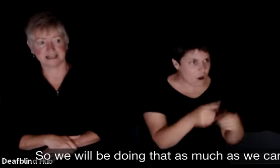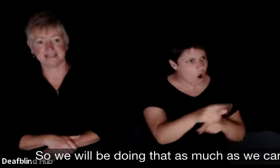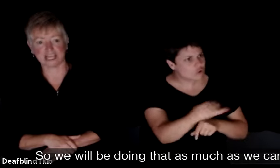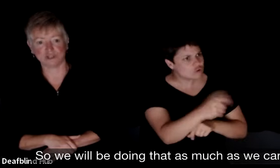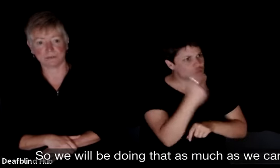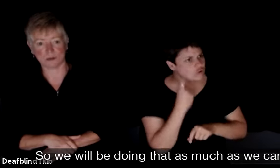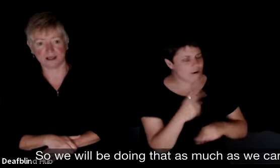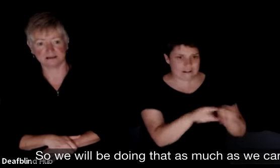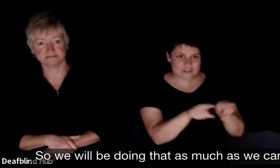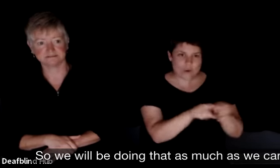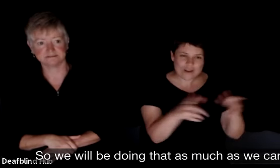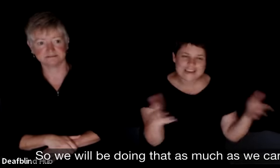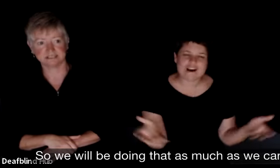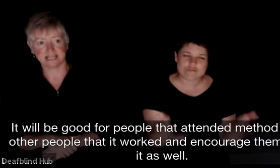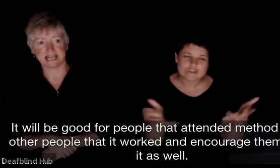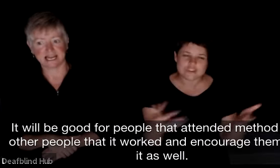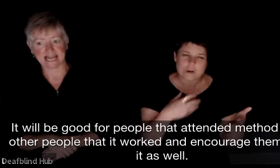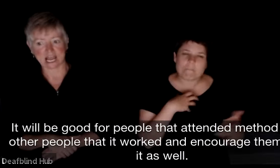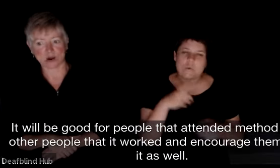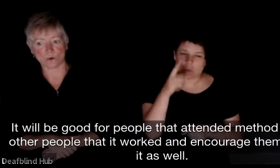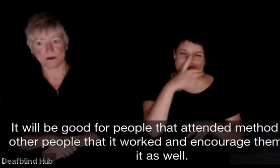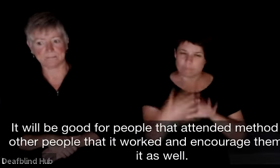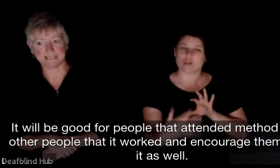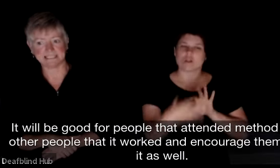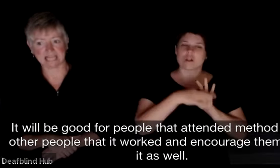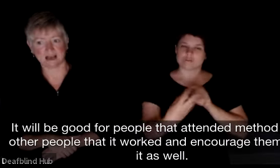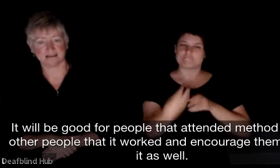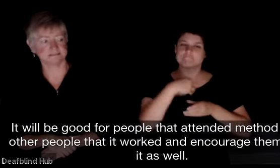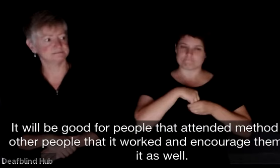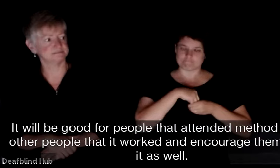Thank you, Paula. So now, Peter? Yep.